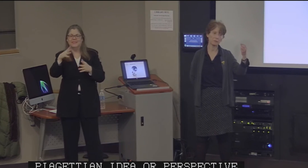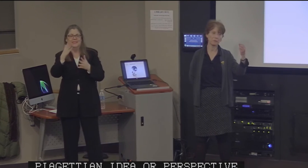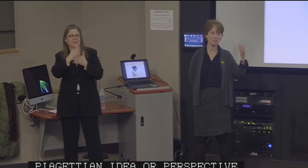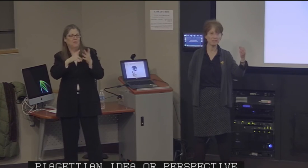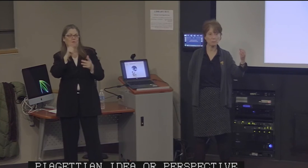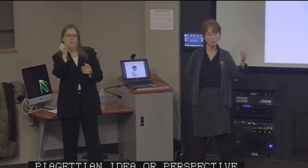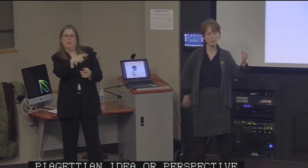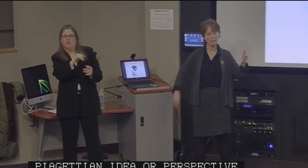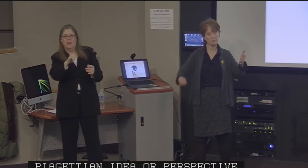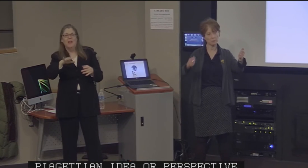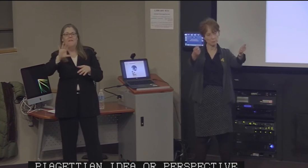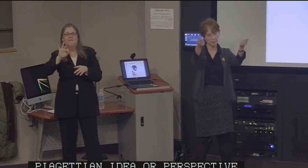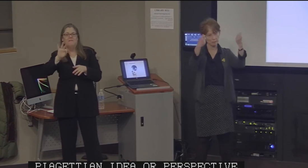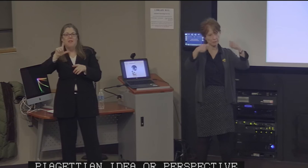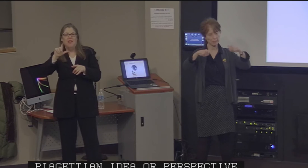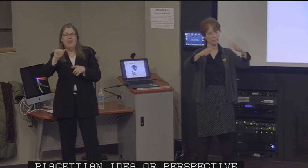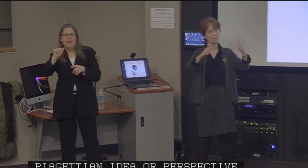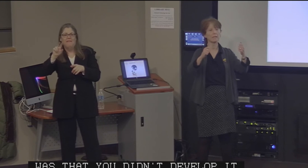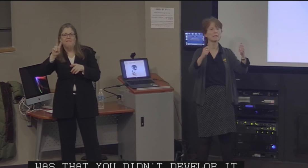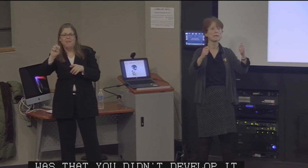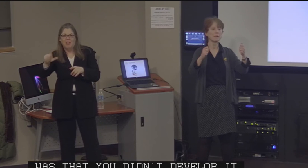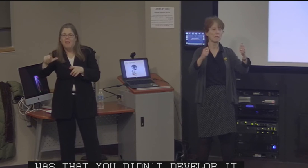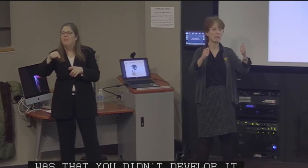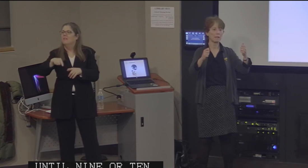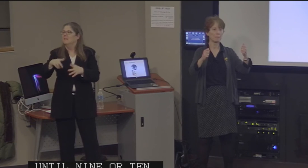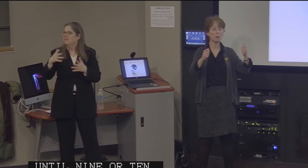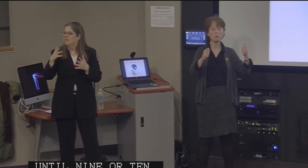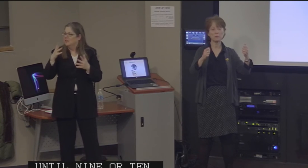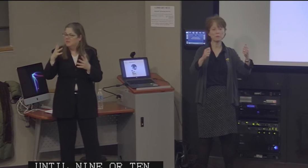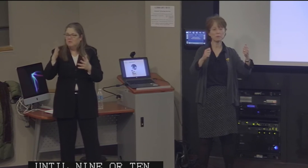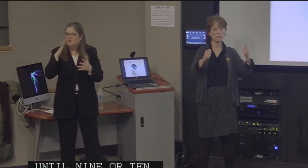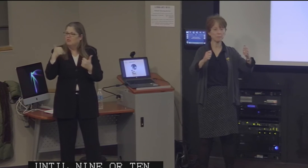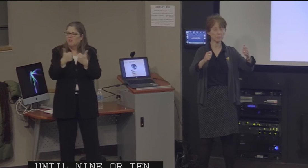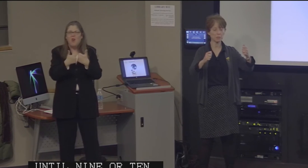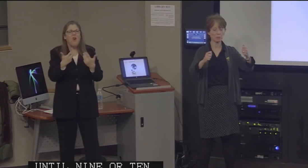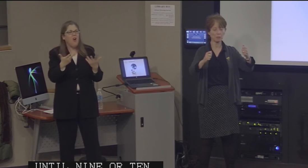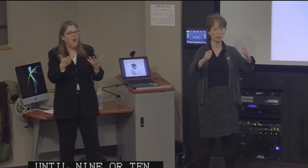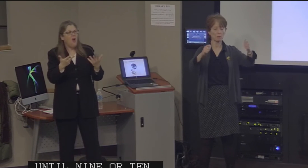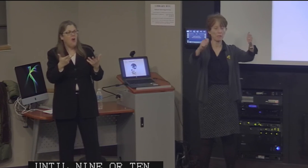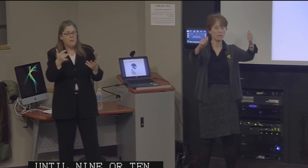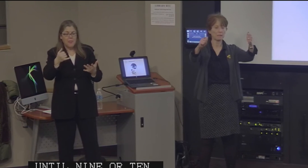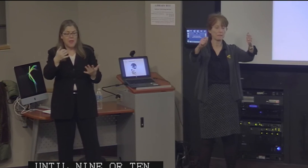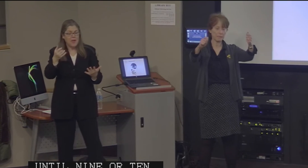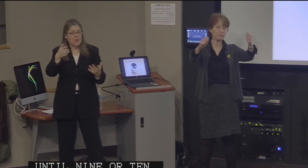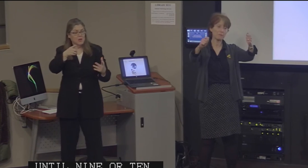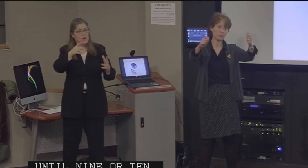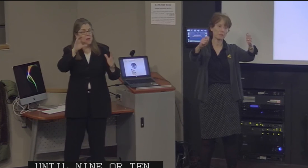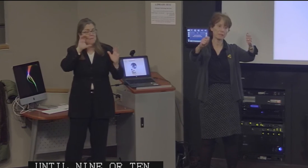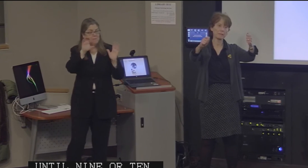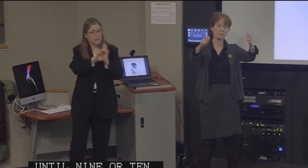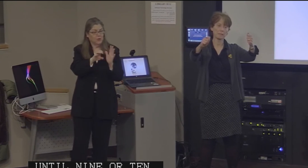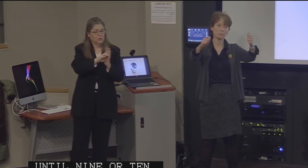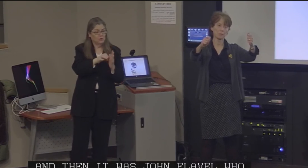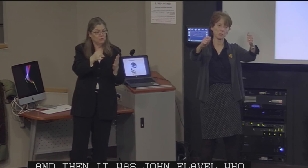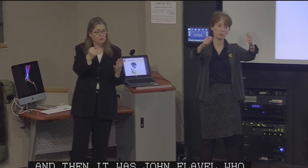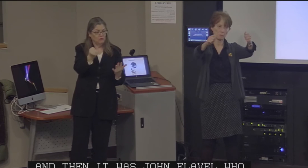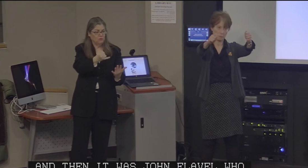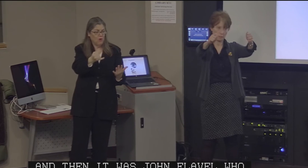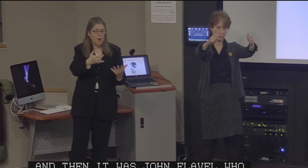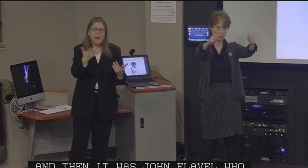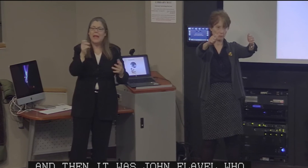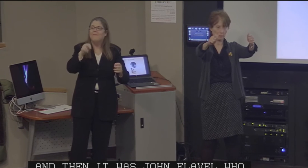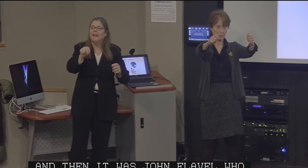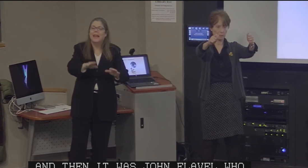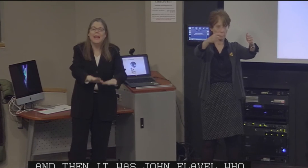least for very simple kinds of perspective taking, like, oh, you drew a great picture. Oh, even fairly little kids will show